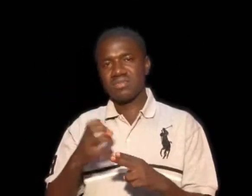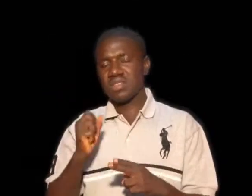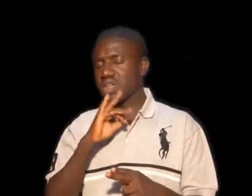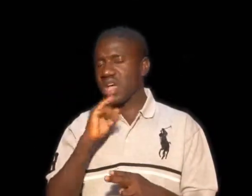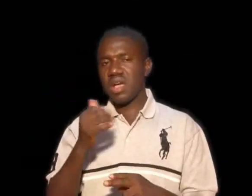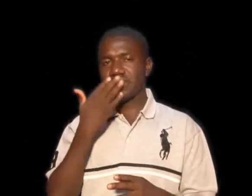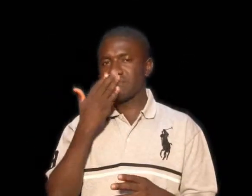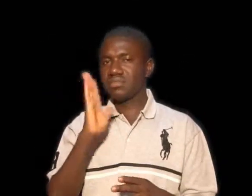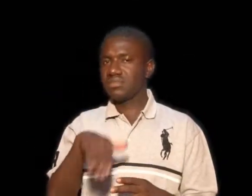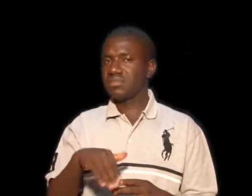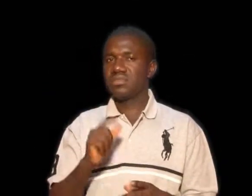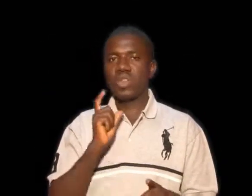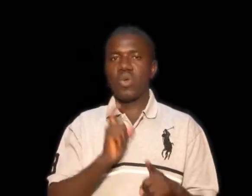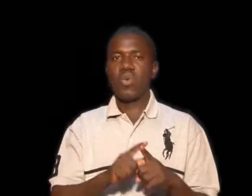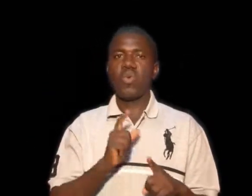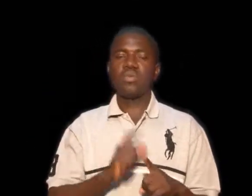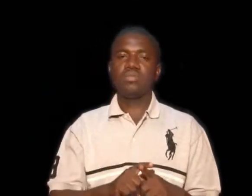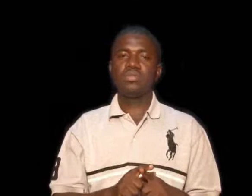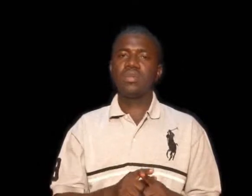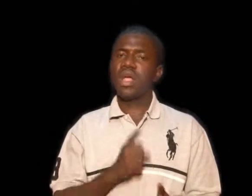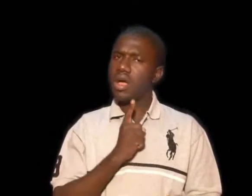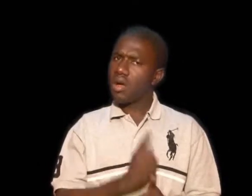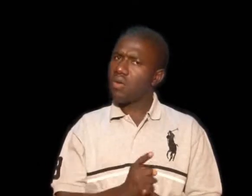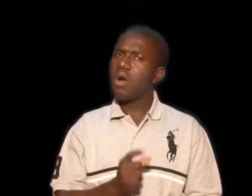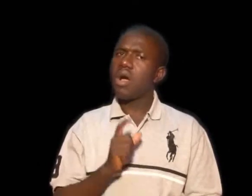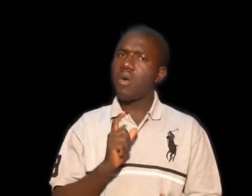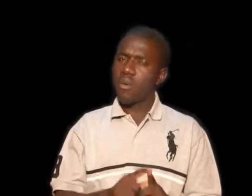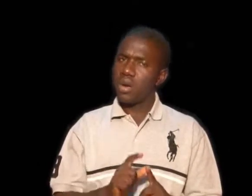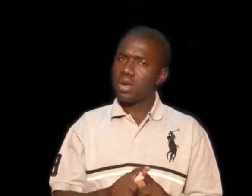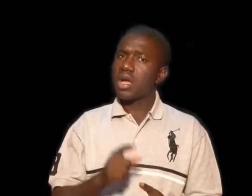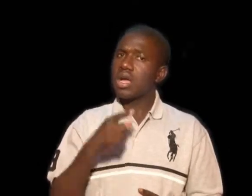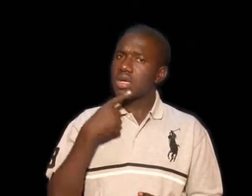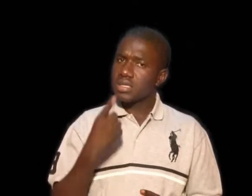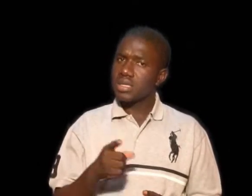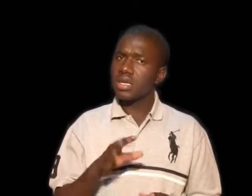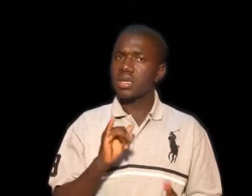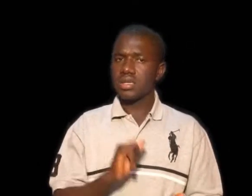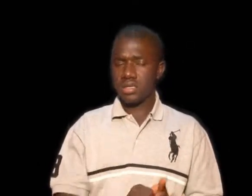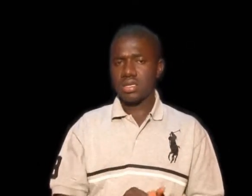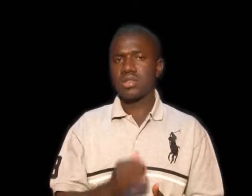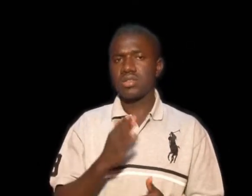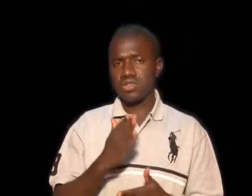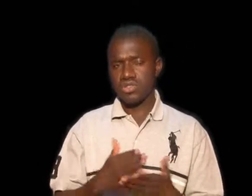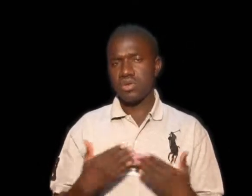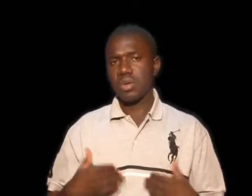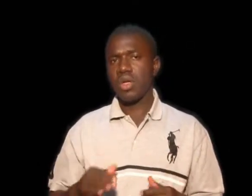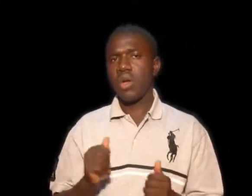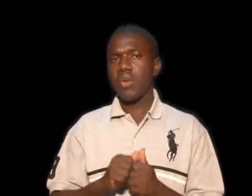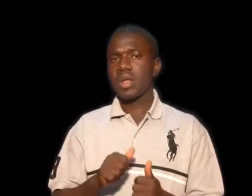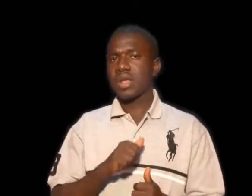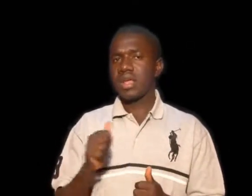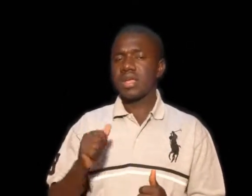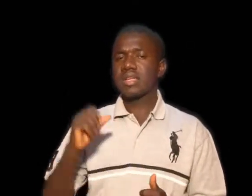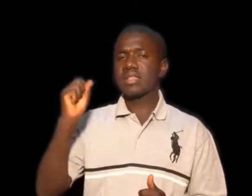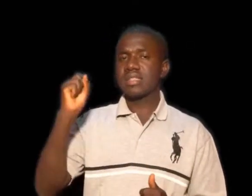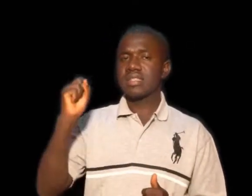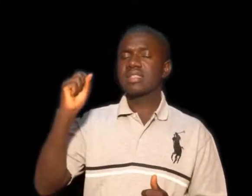etc. These are derogatory terms. Appropriate. Say a person with a psychiatric